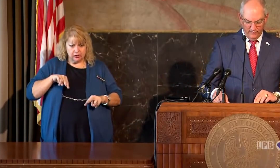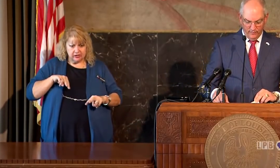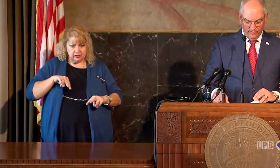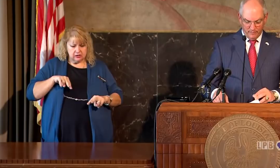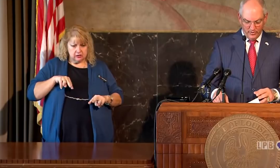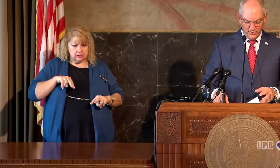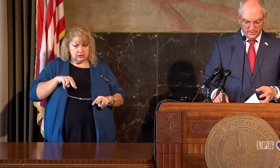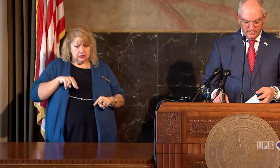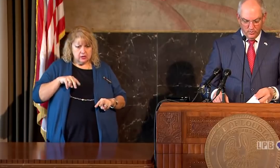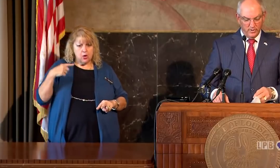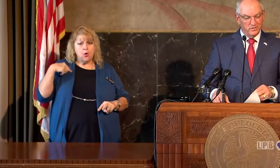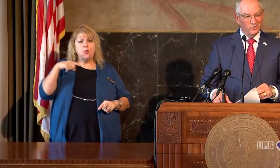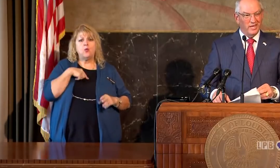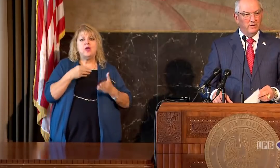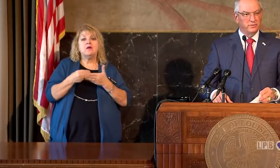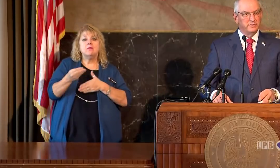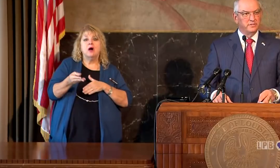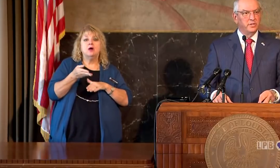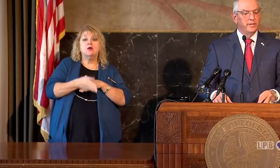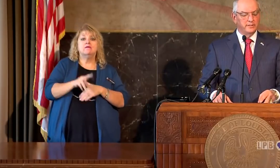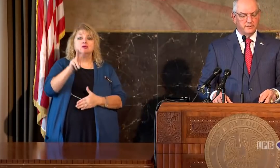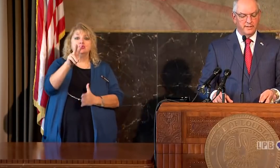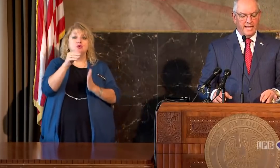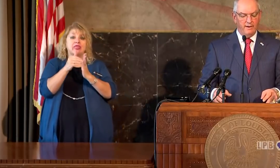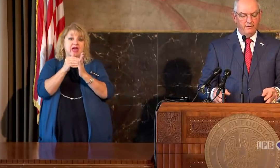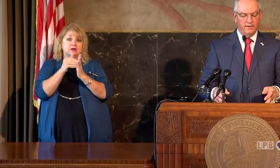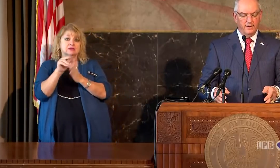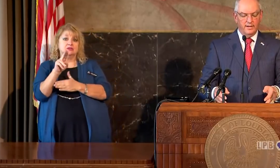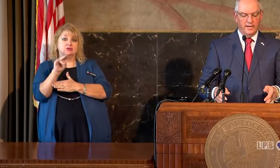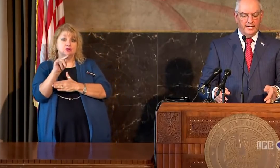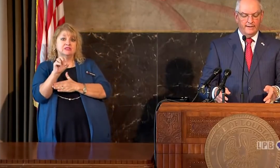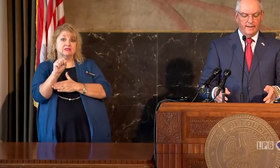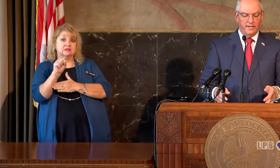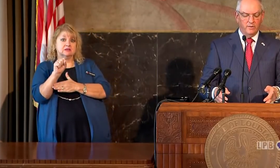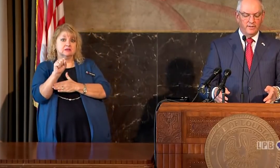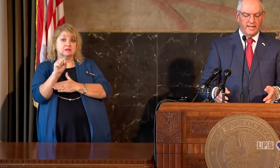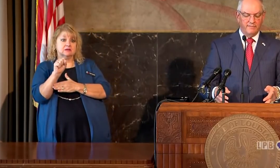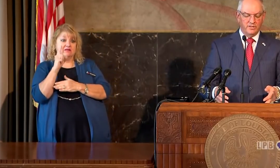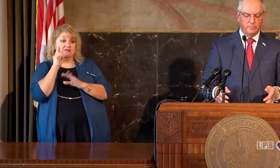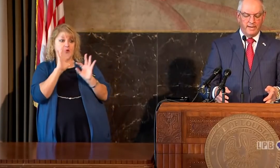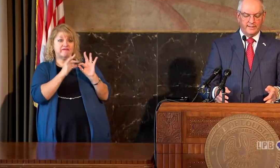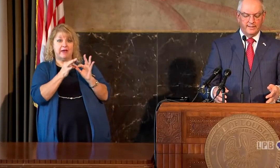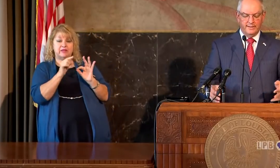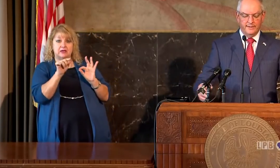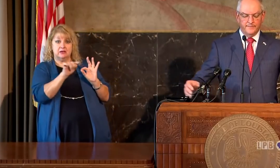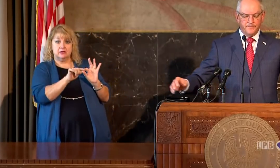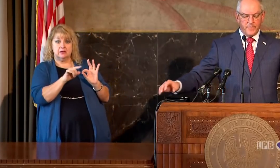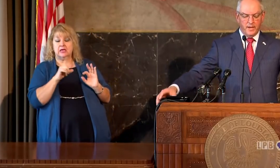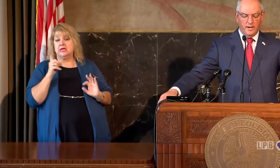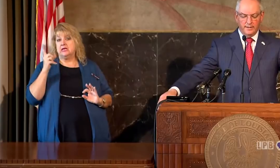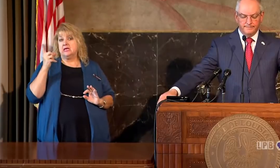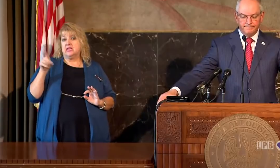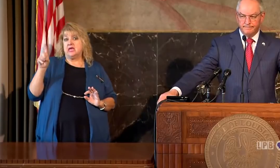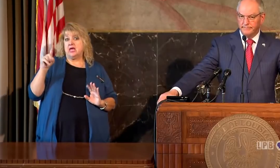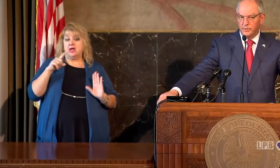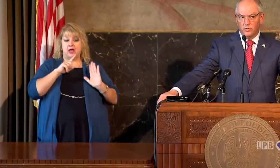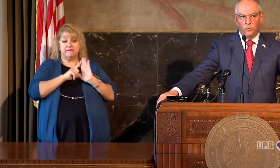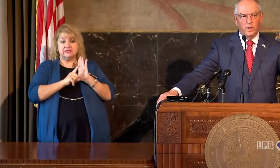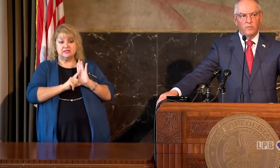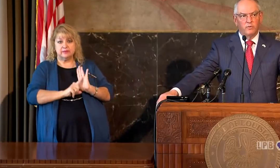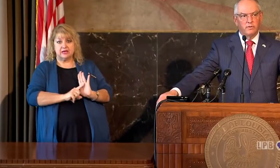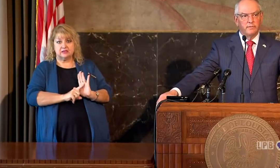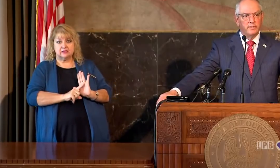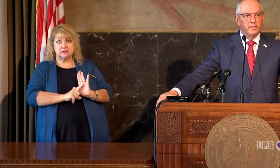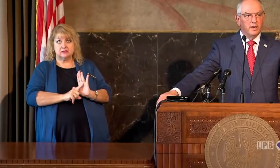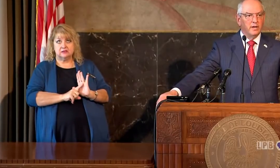think we've purchased more than 2,000 units now. I know that they've inspected